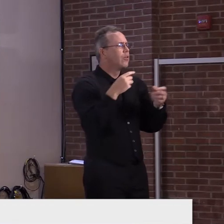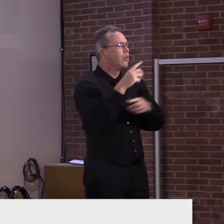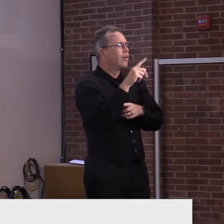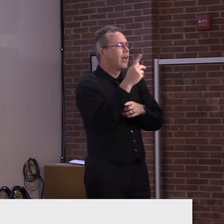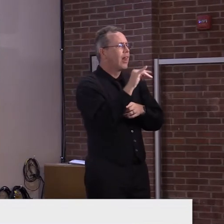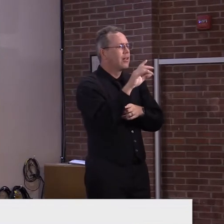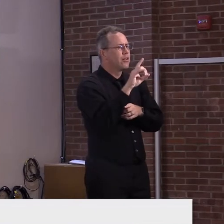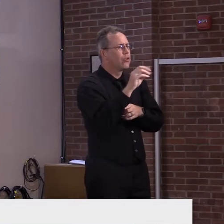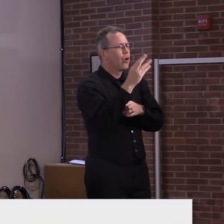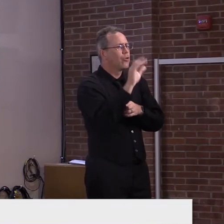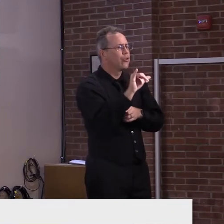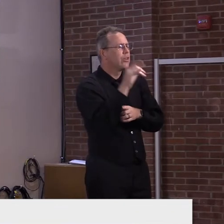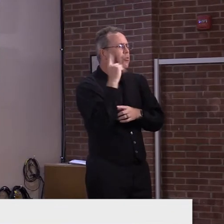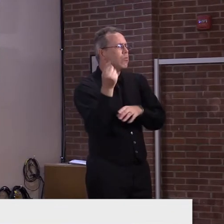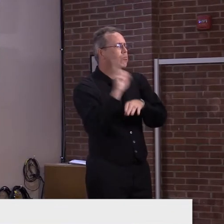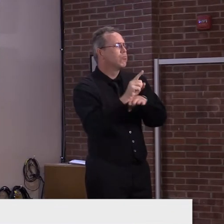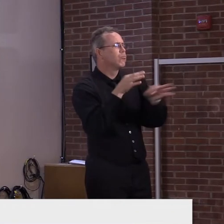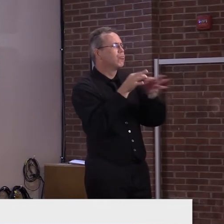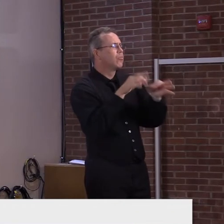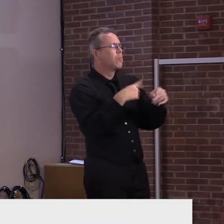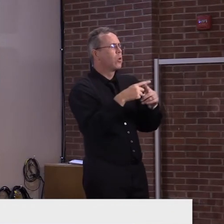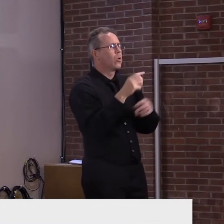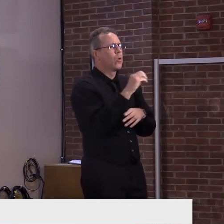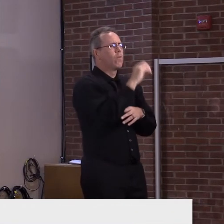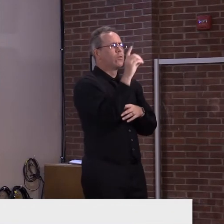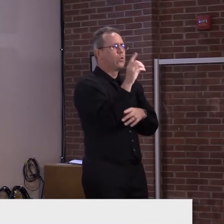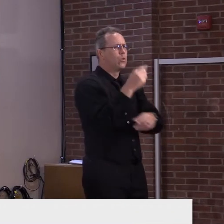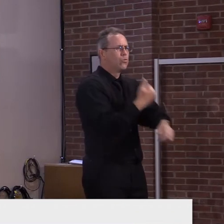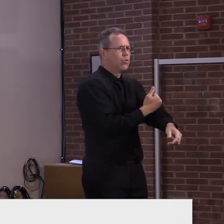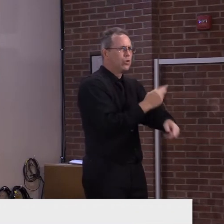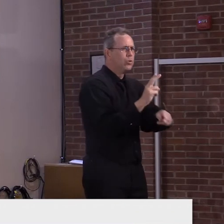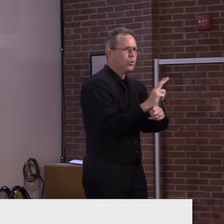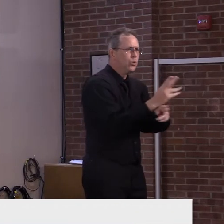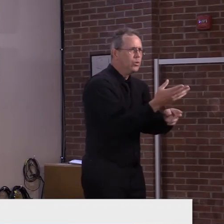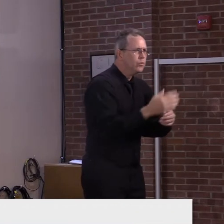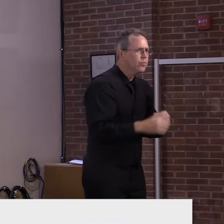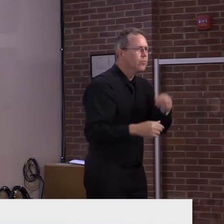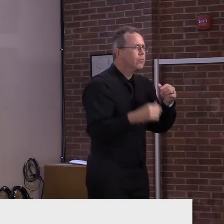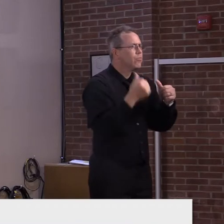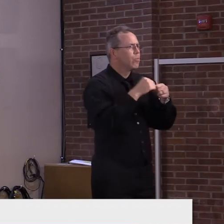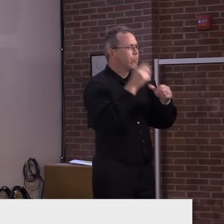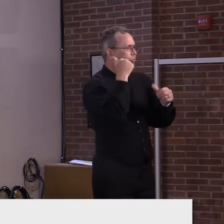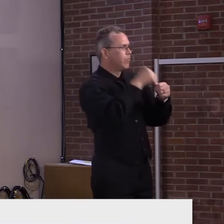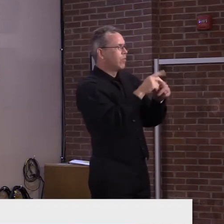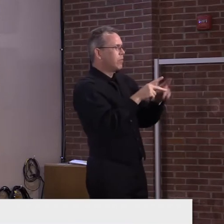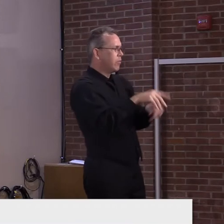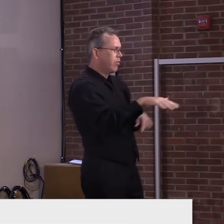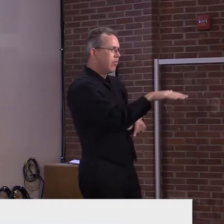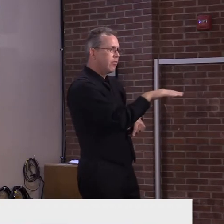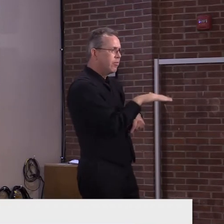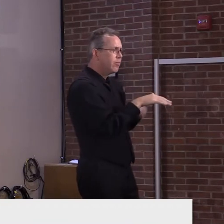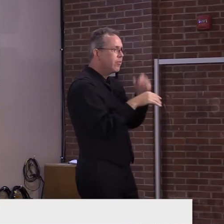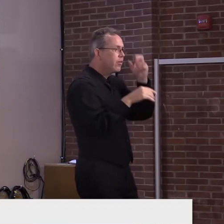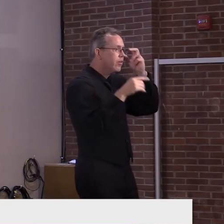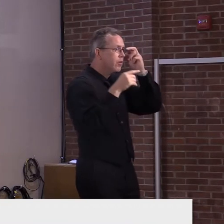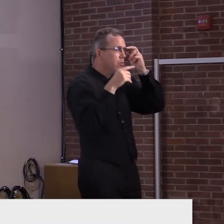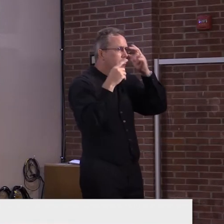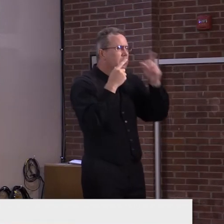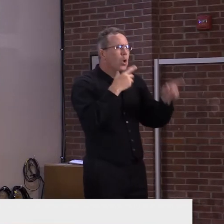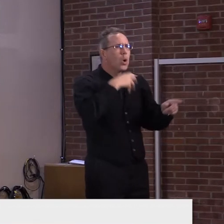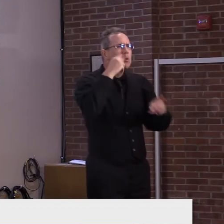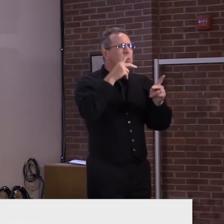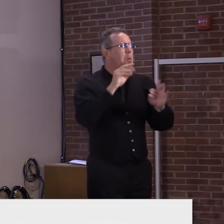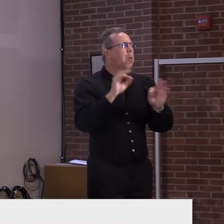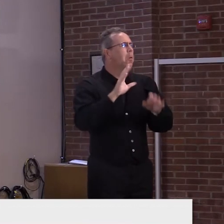issue as it relates to older Vermonters. Everyone is at risk for accidental